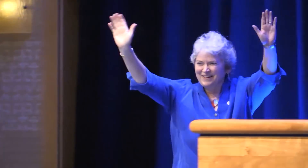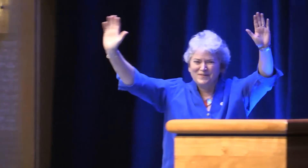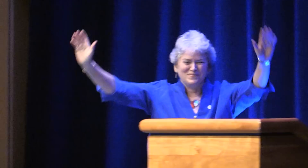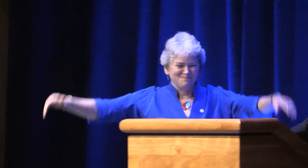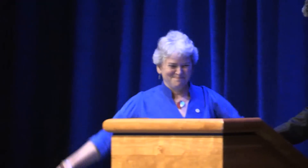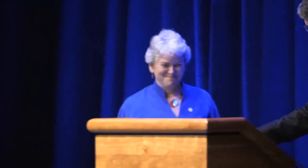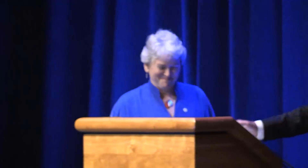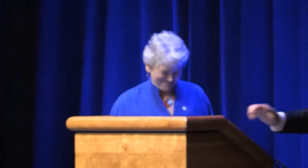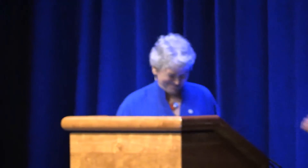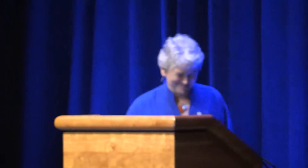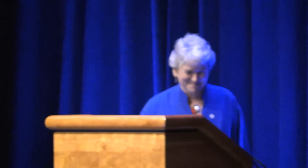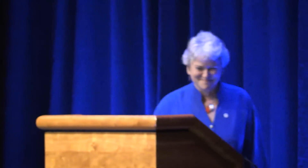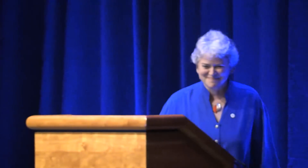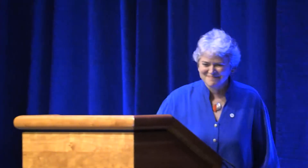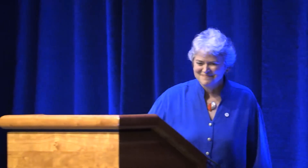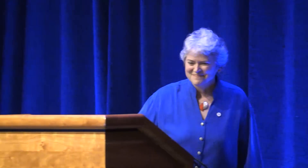Good evening, everyone.